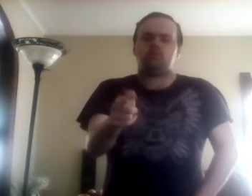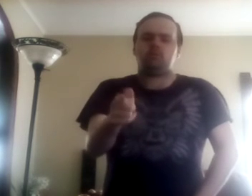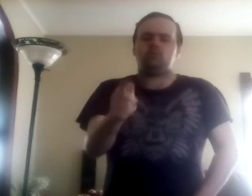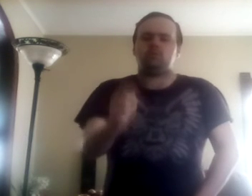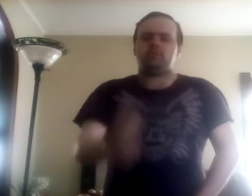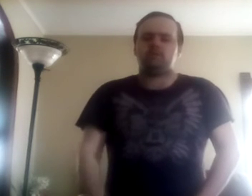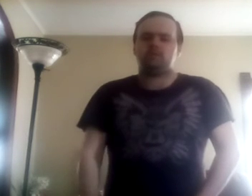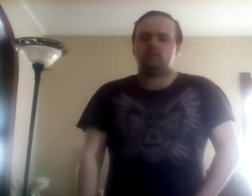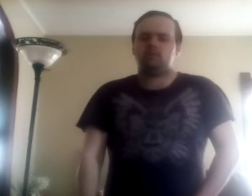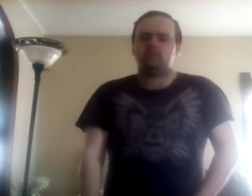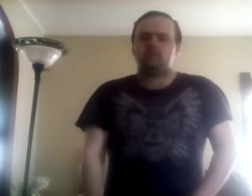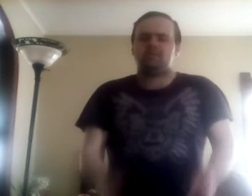You do it.